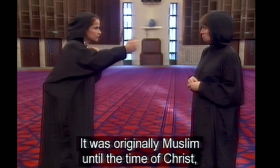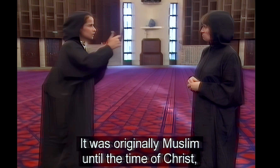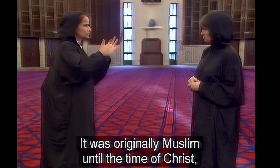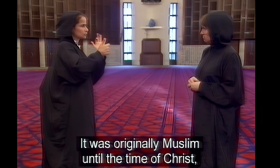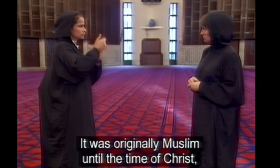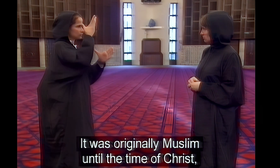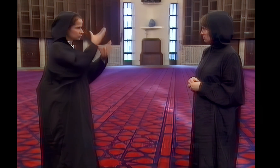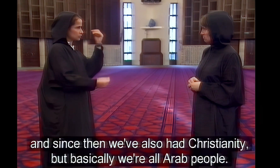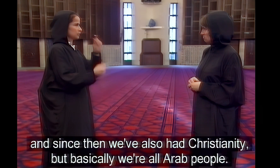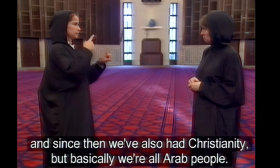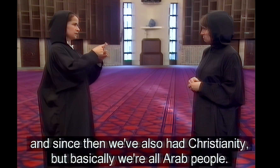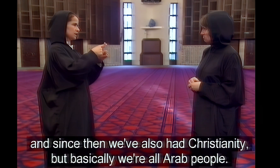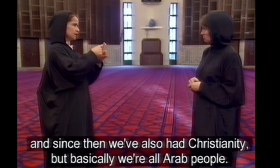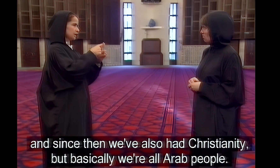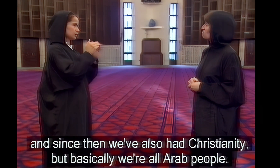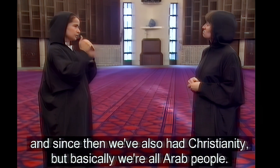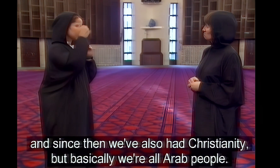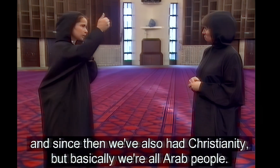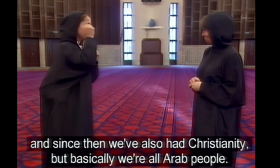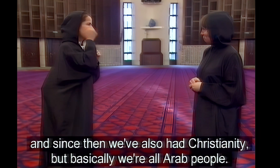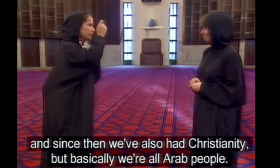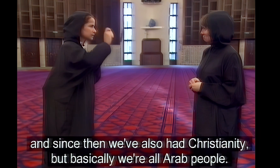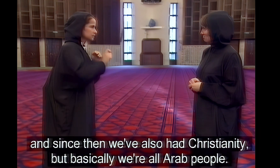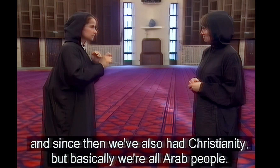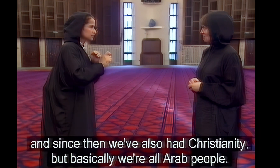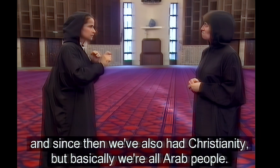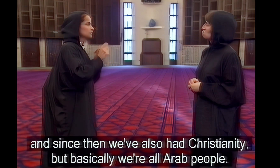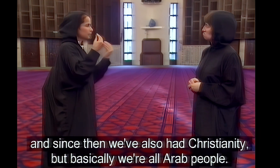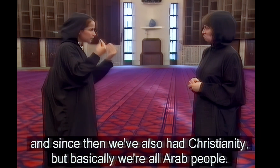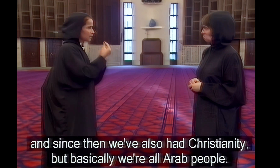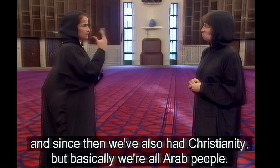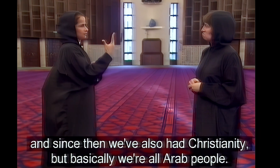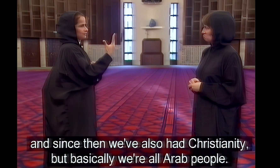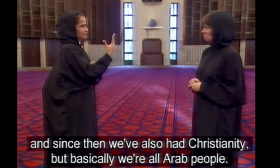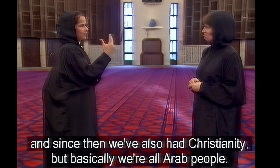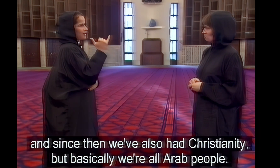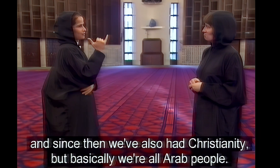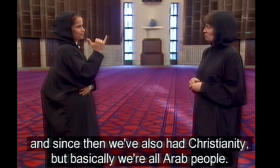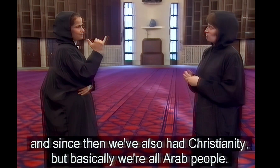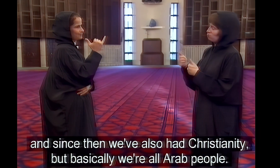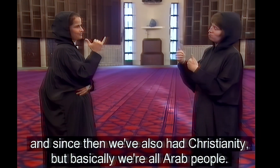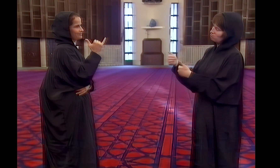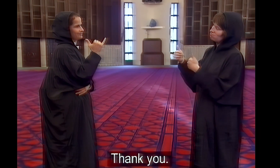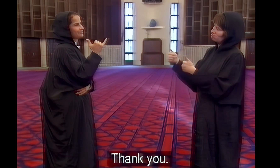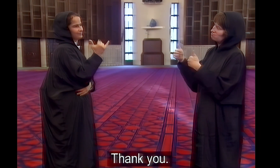of Christ, and since then we've also had Christianity. But basically, we're all Arab people.